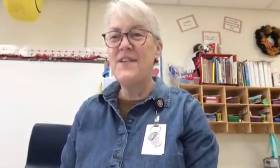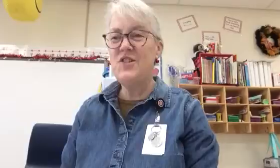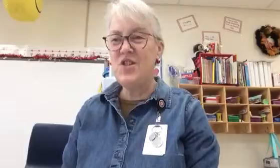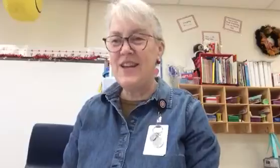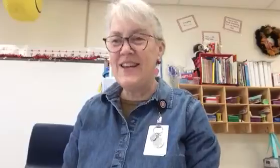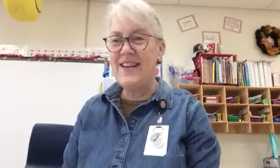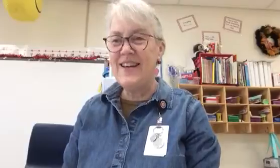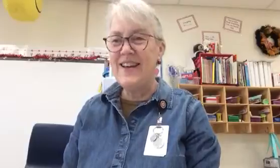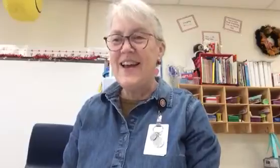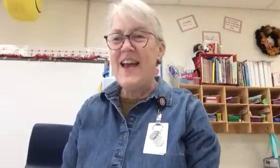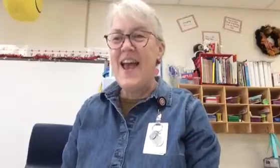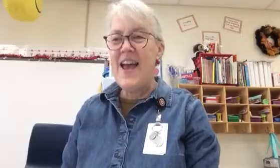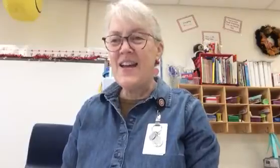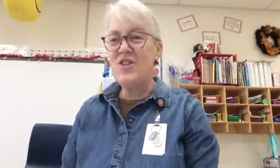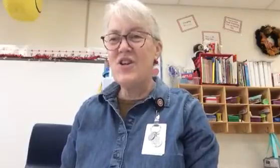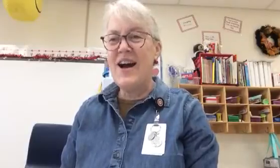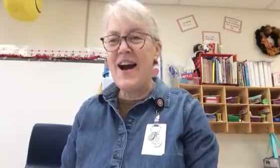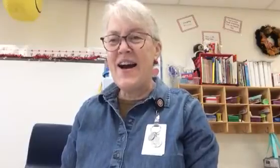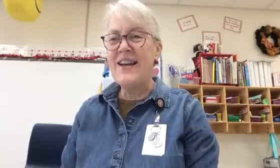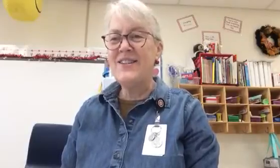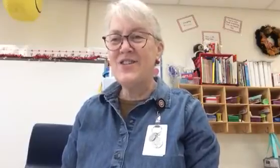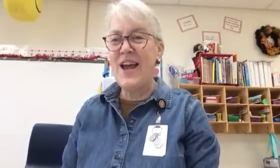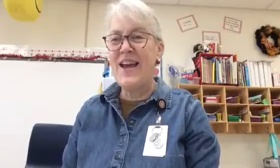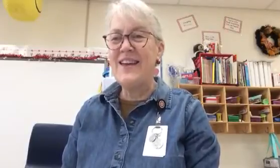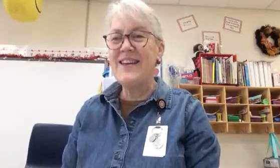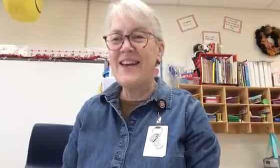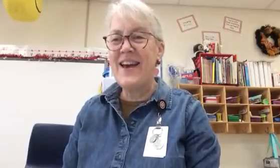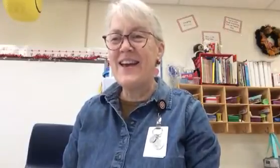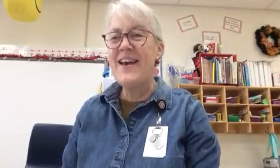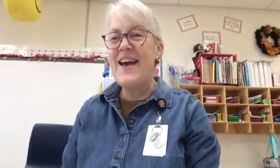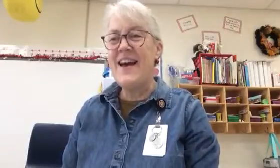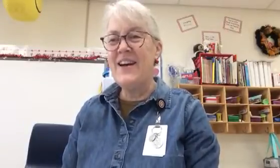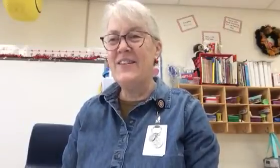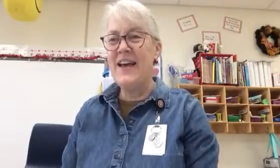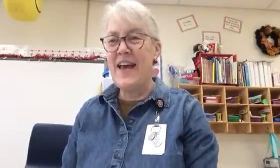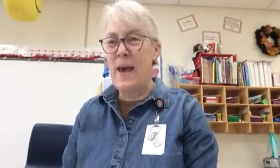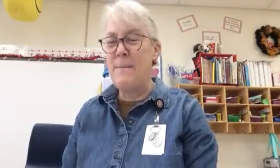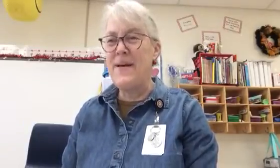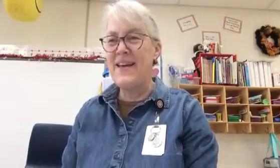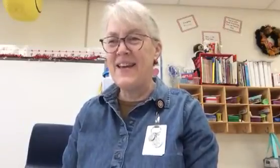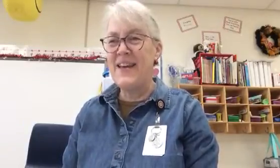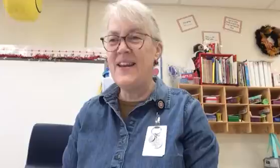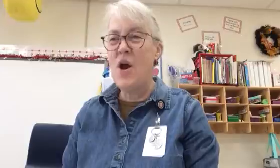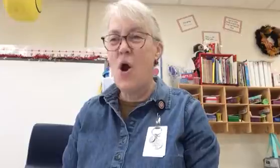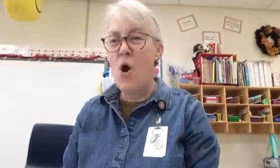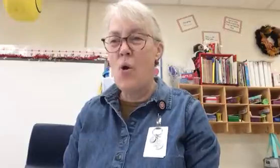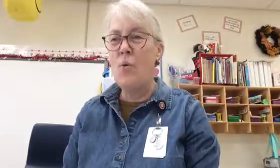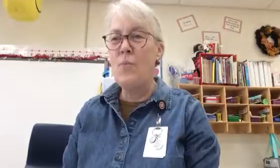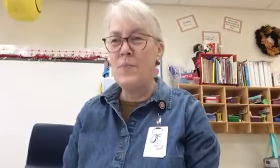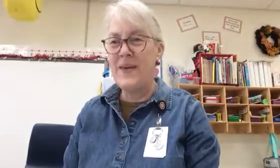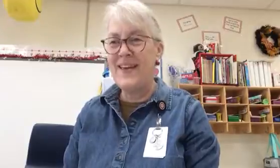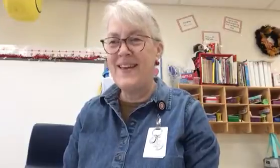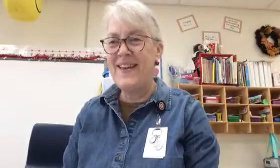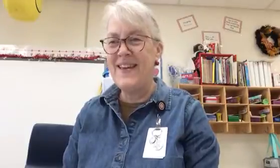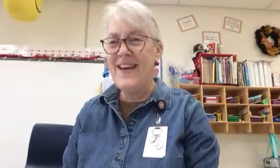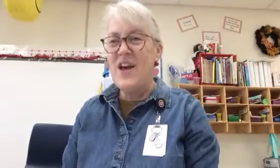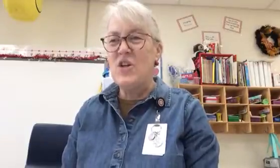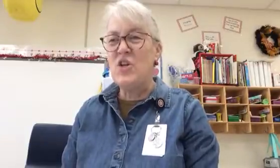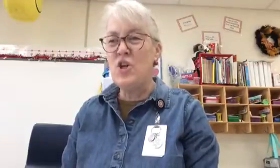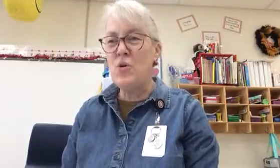g h i j k l m n o p q